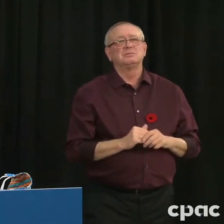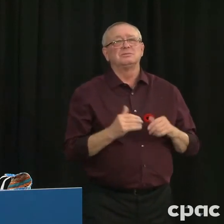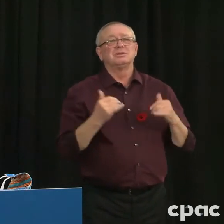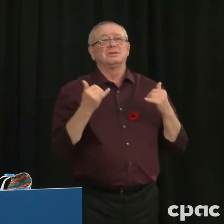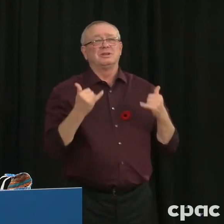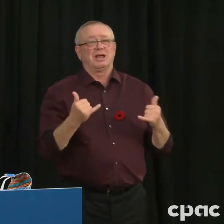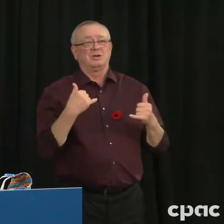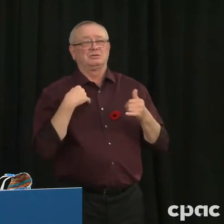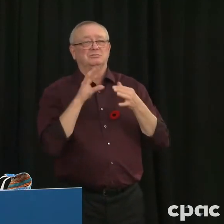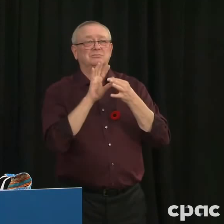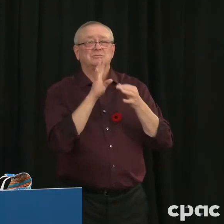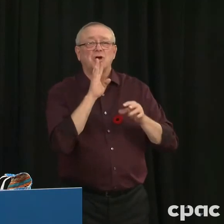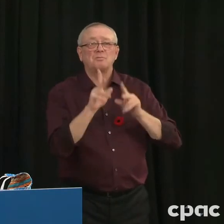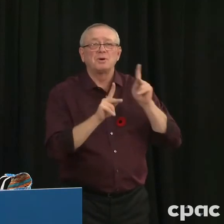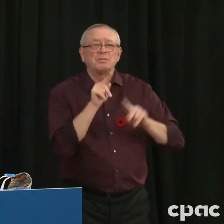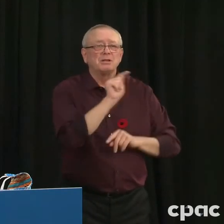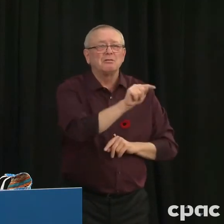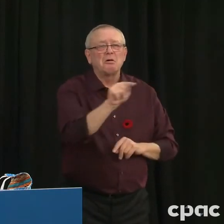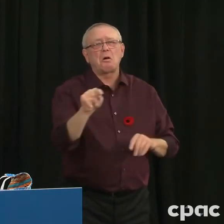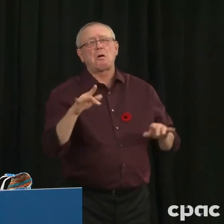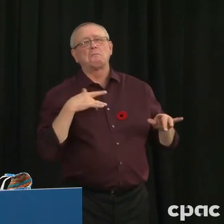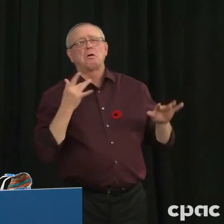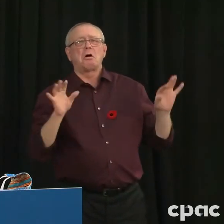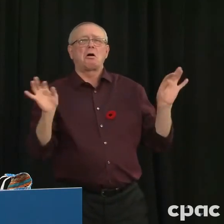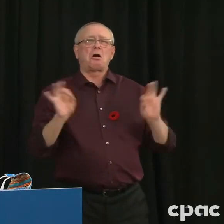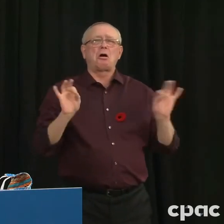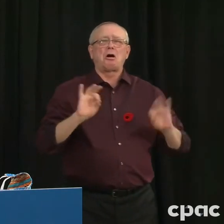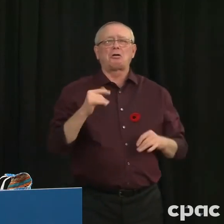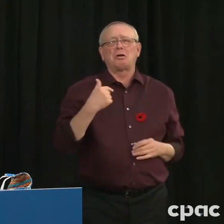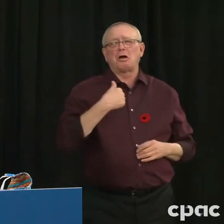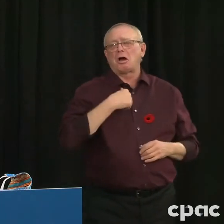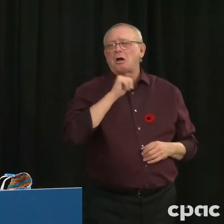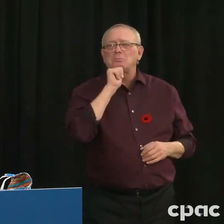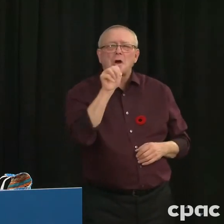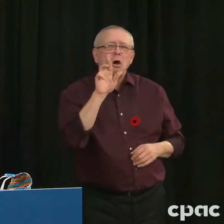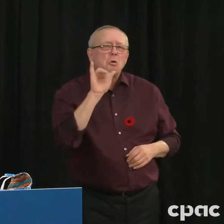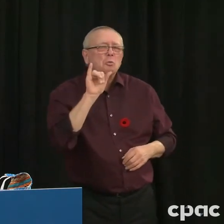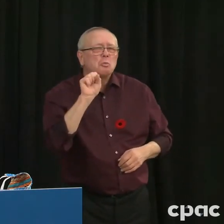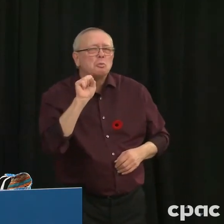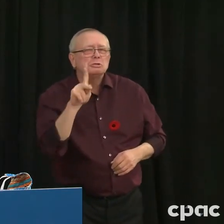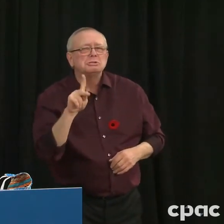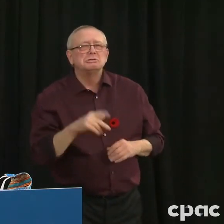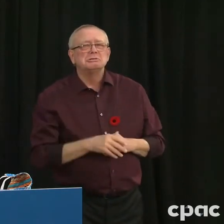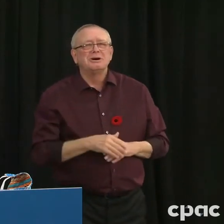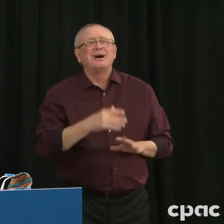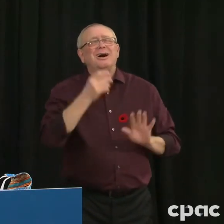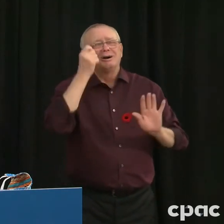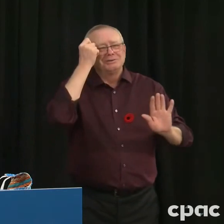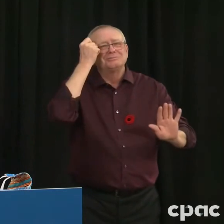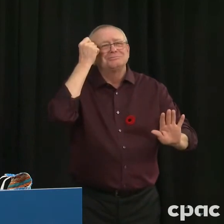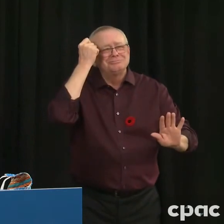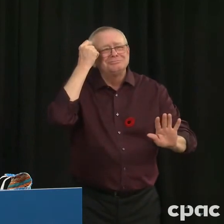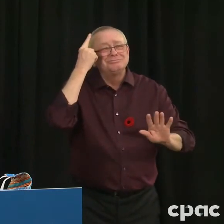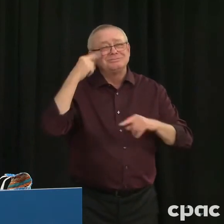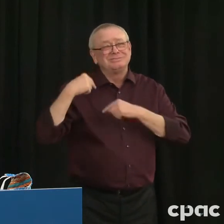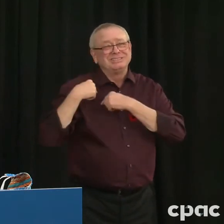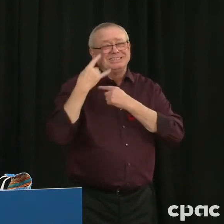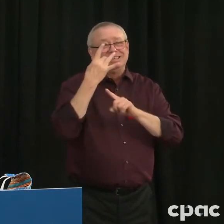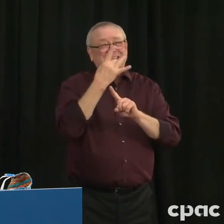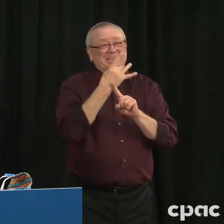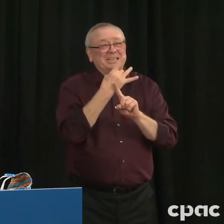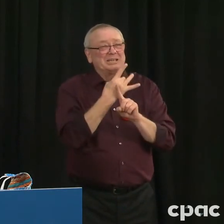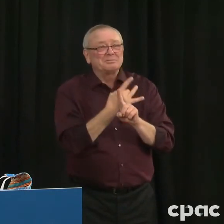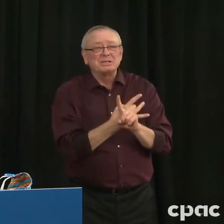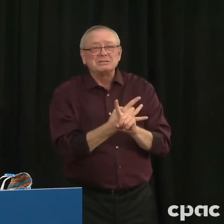8 months, I know that some people have let their guard down, often because they have not personally contracted the virus and they